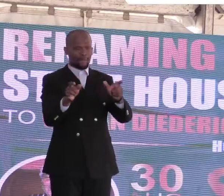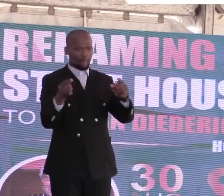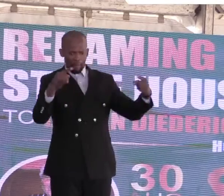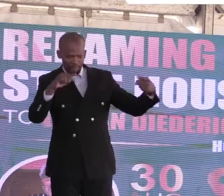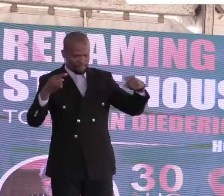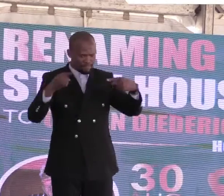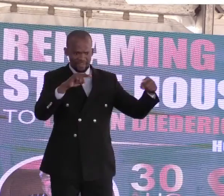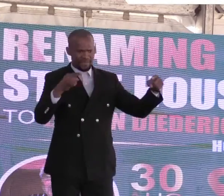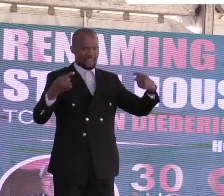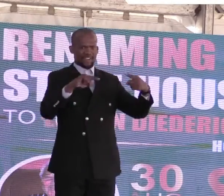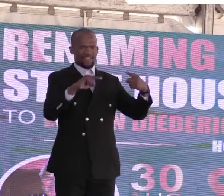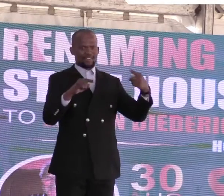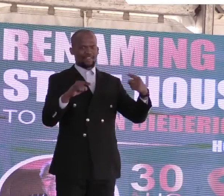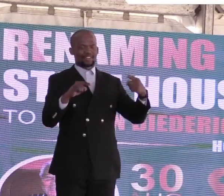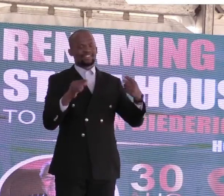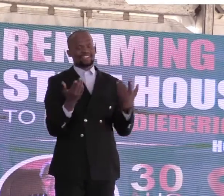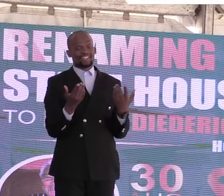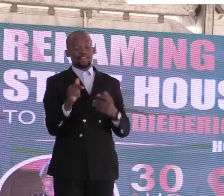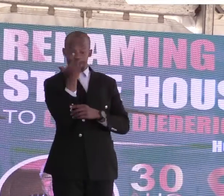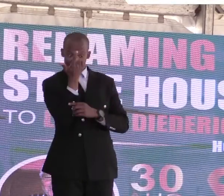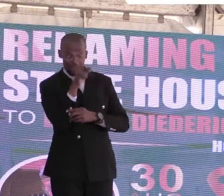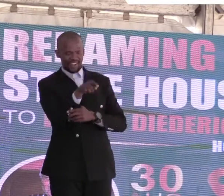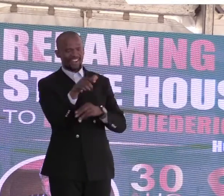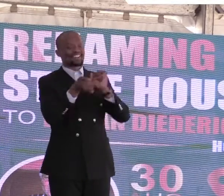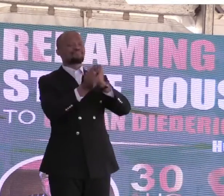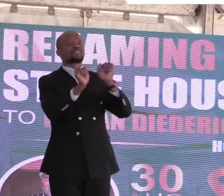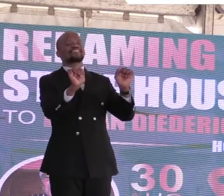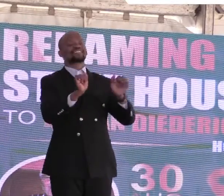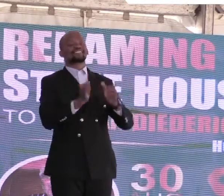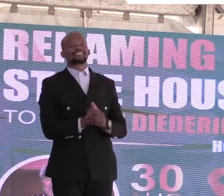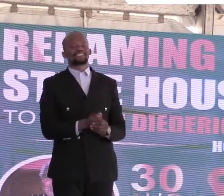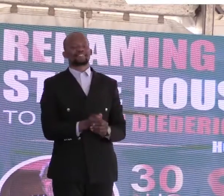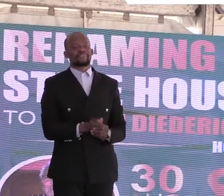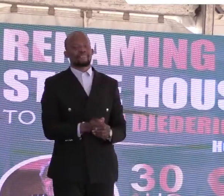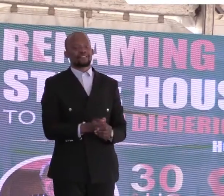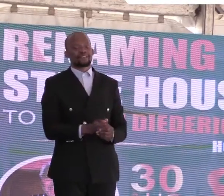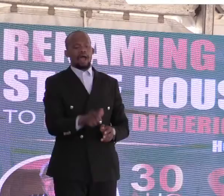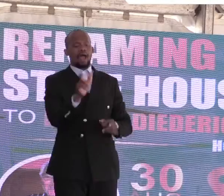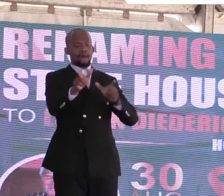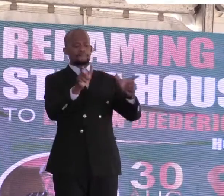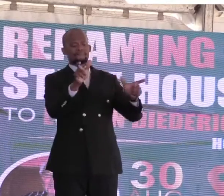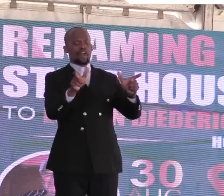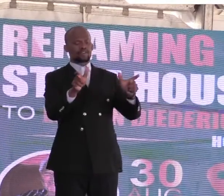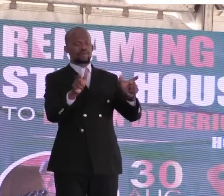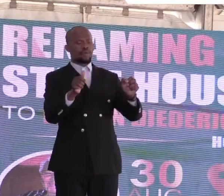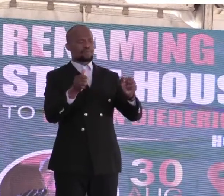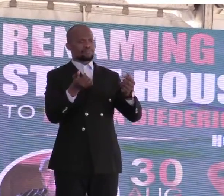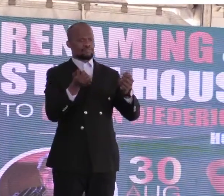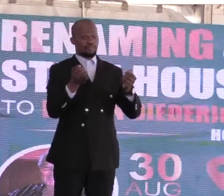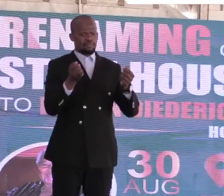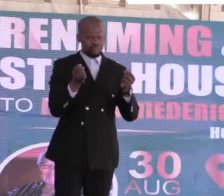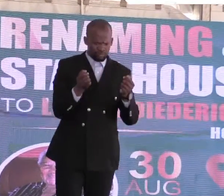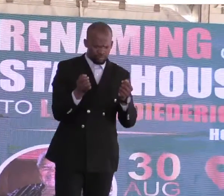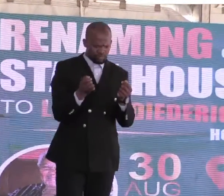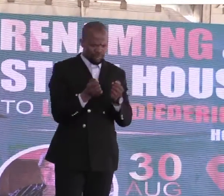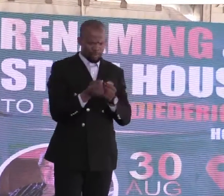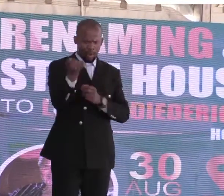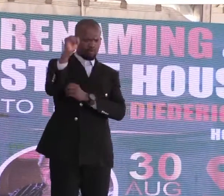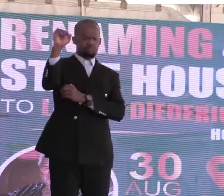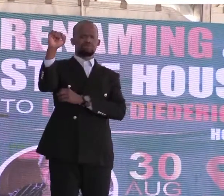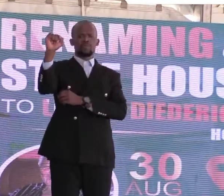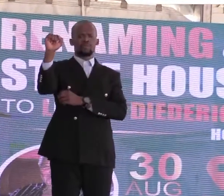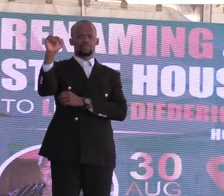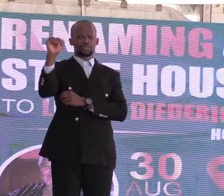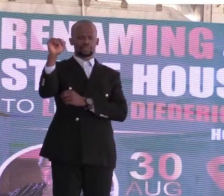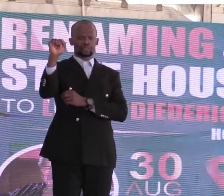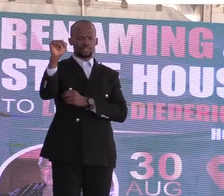beauty of a democracy. Those who vehemently oppose transformation and redressing